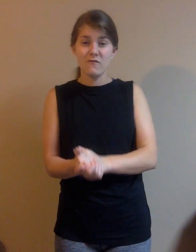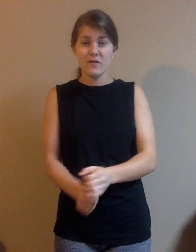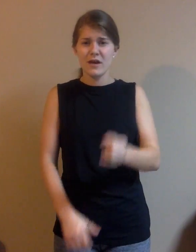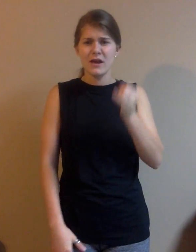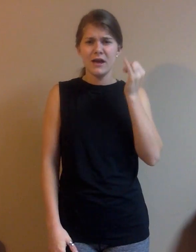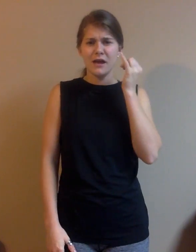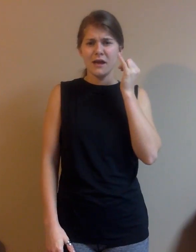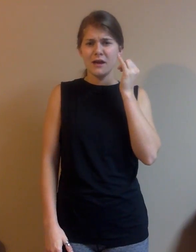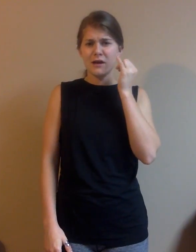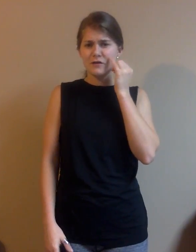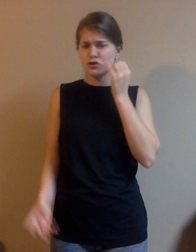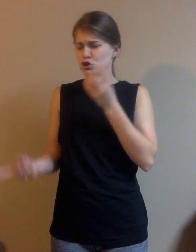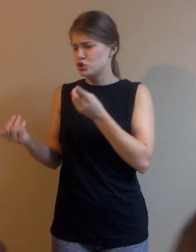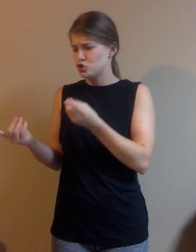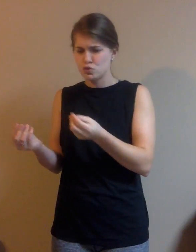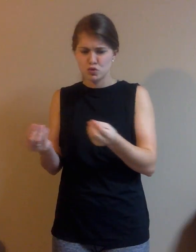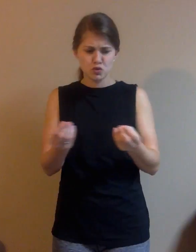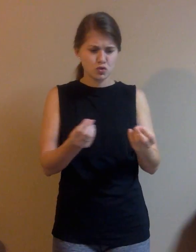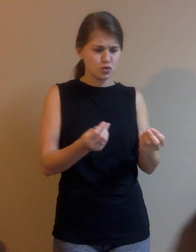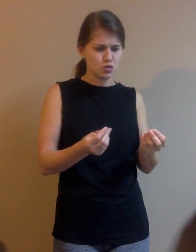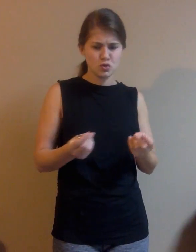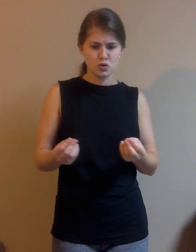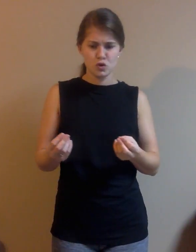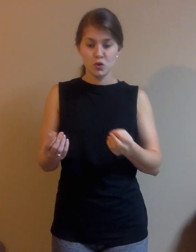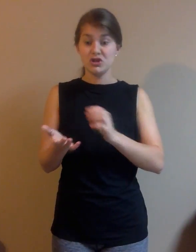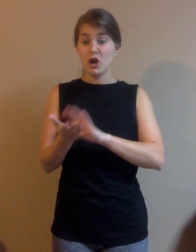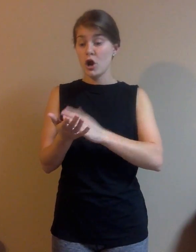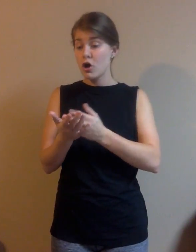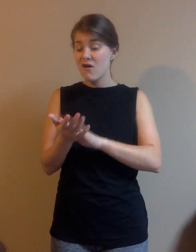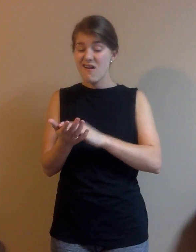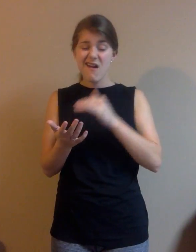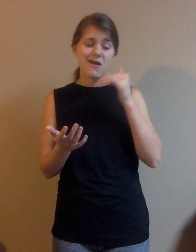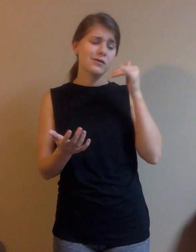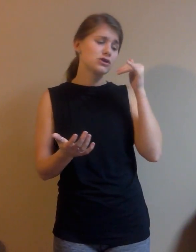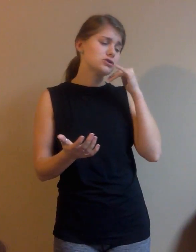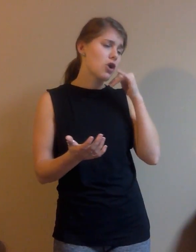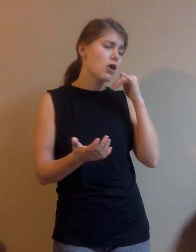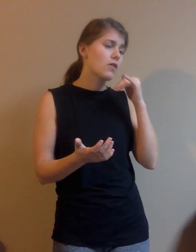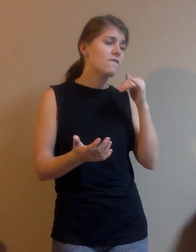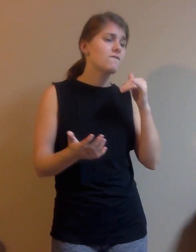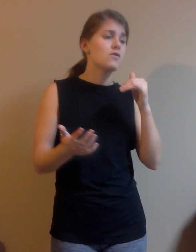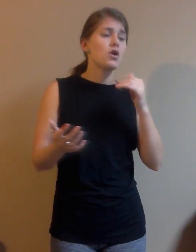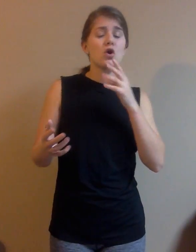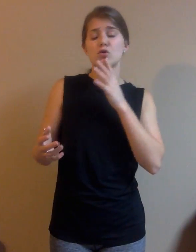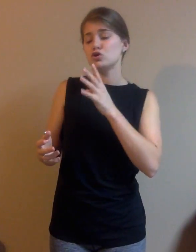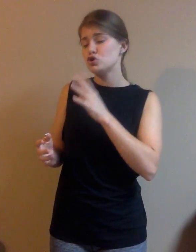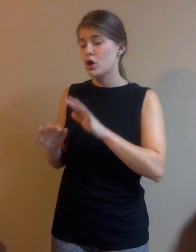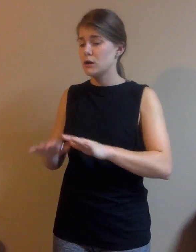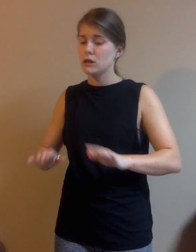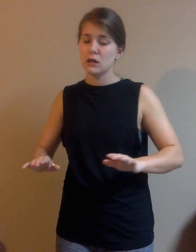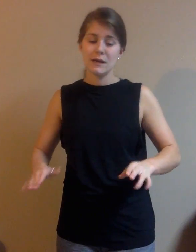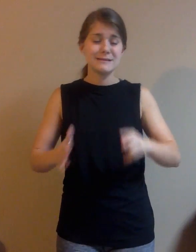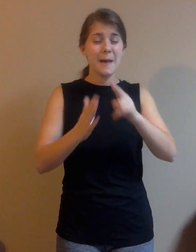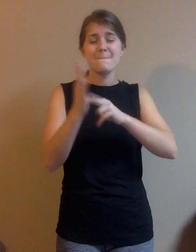she's good at some things. But if she's cooking, you know, she is dealing with people on the phone, she's talking to the kids, she's painting the ceiling, you know, she's doing open